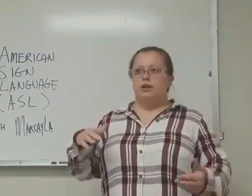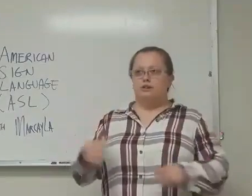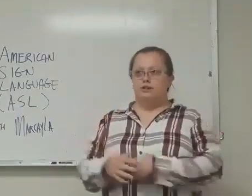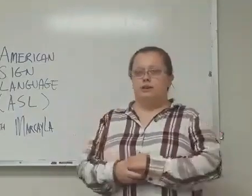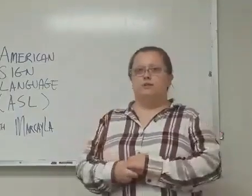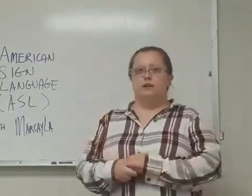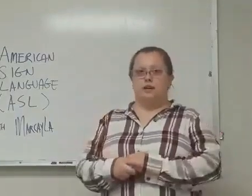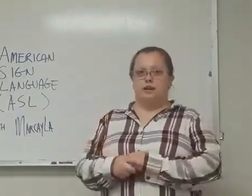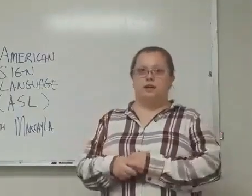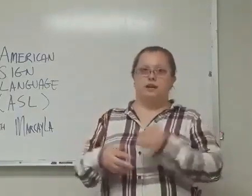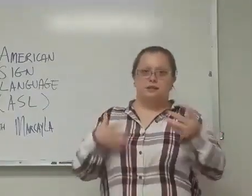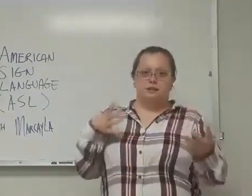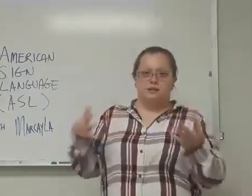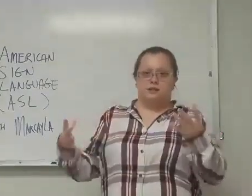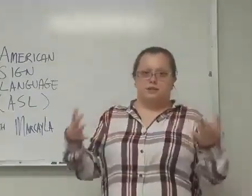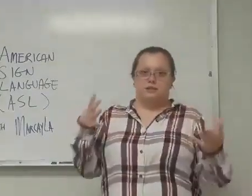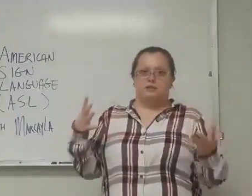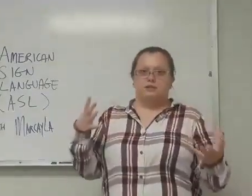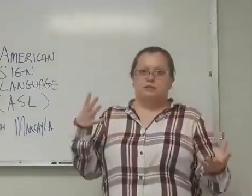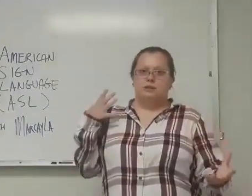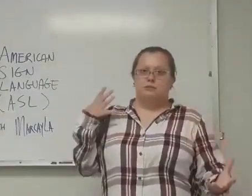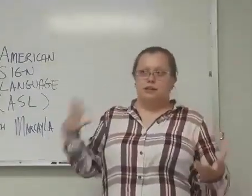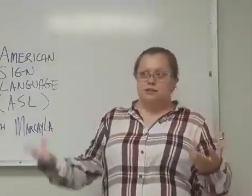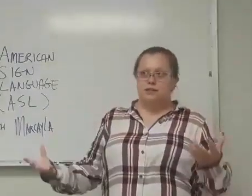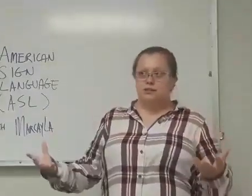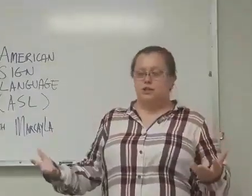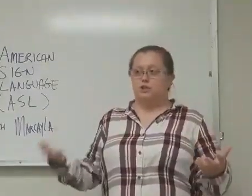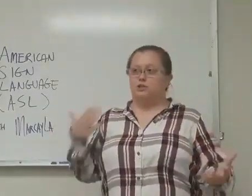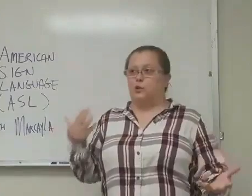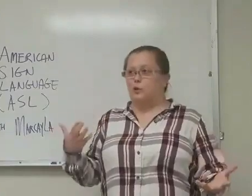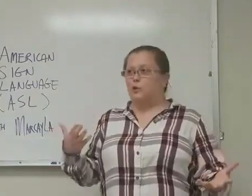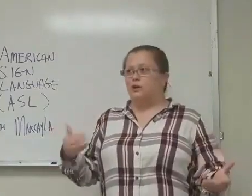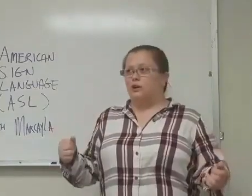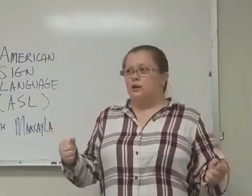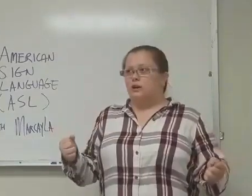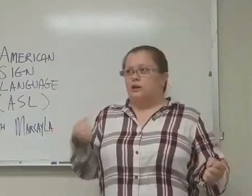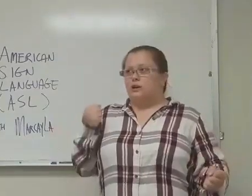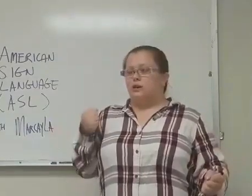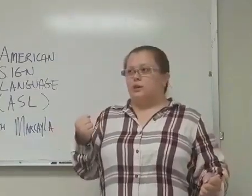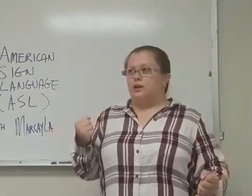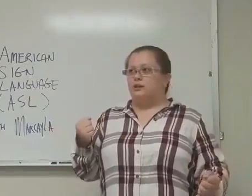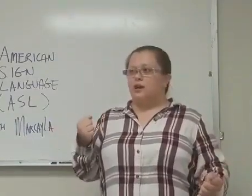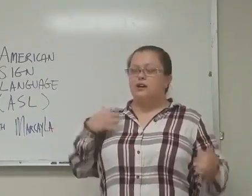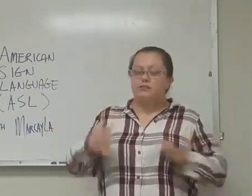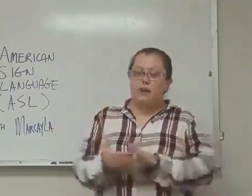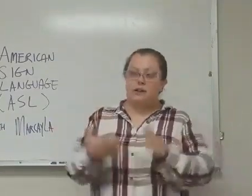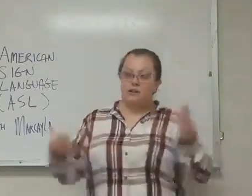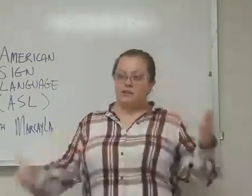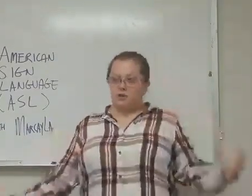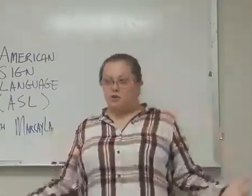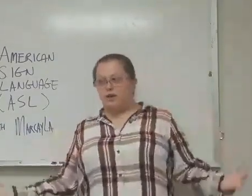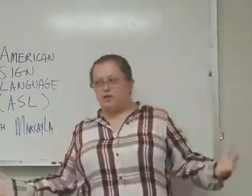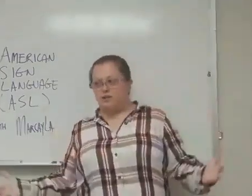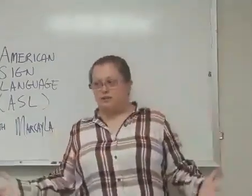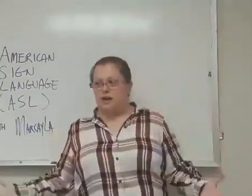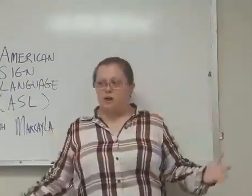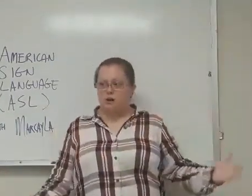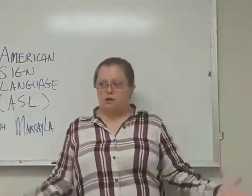and stuff, and it just it makes it easier. So, kind of back to the question of how often